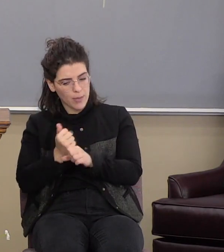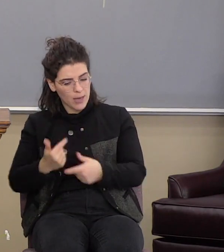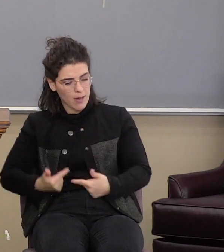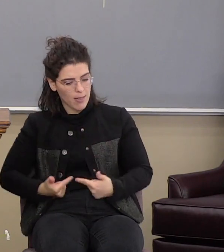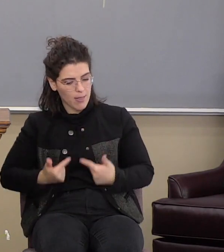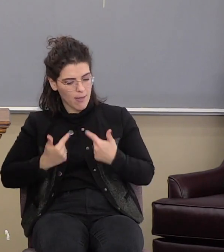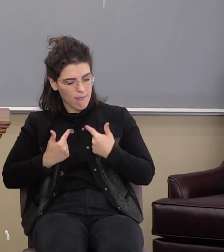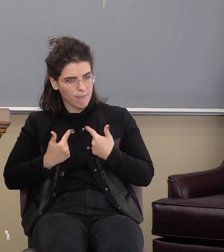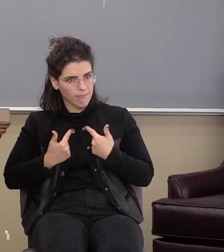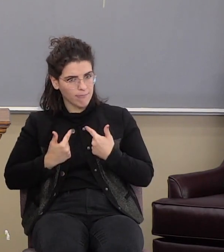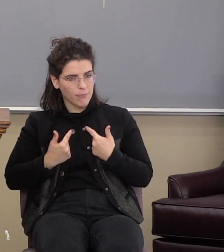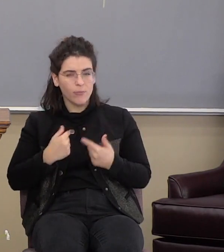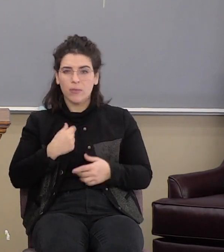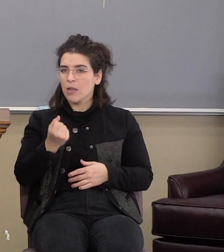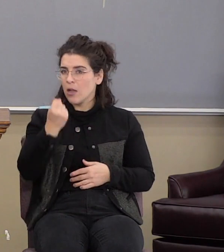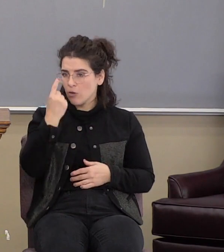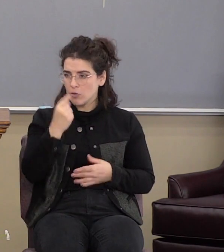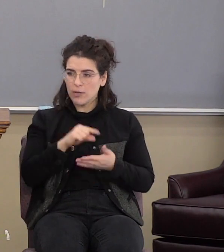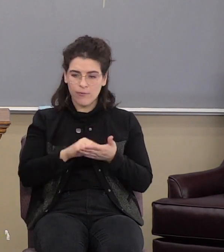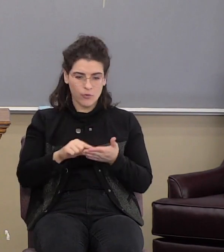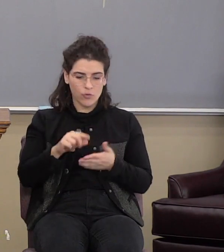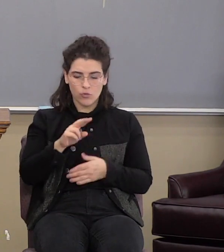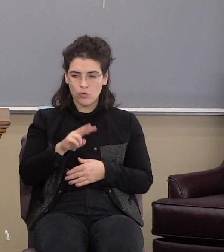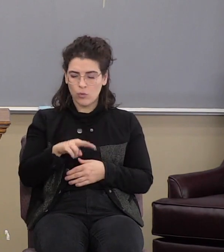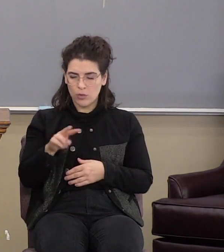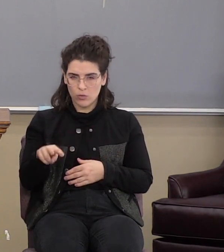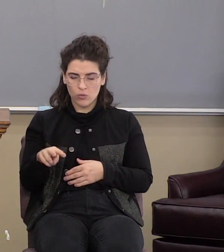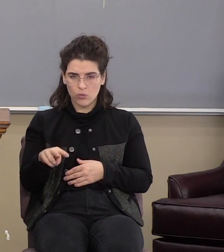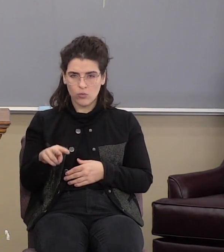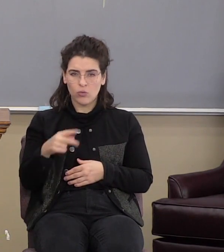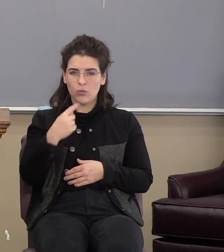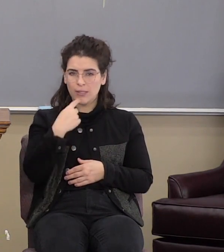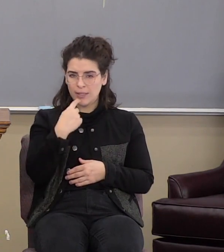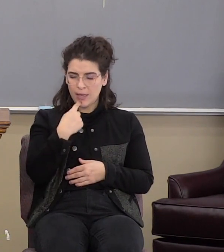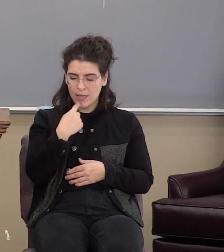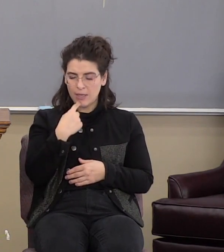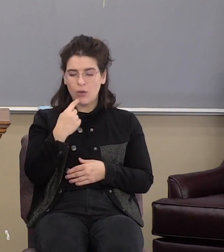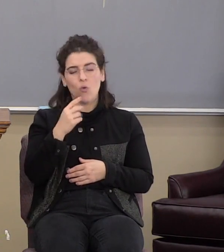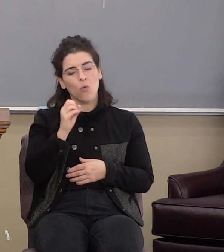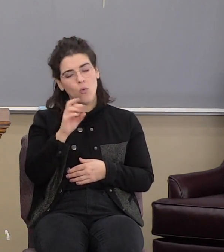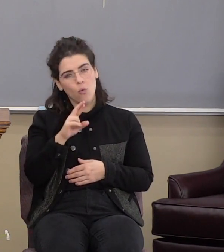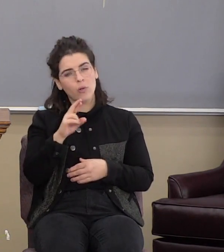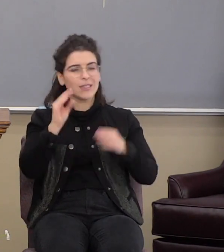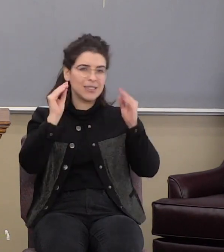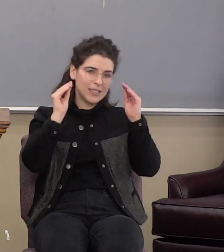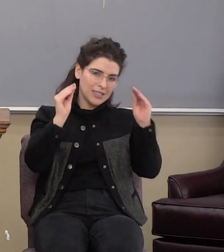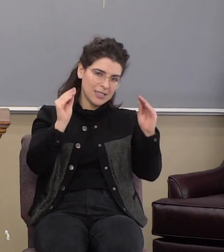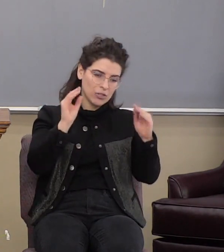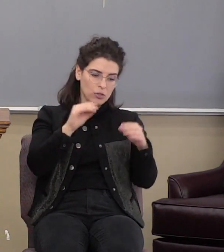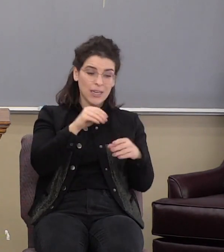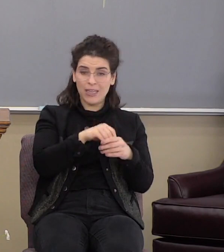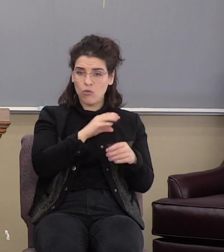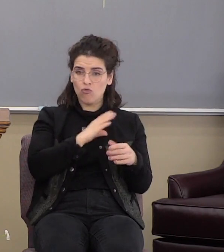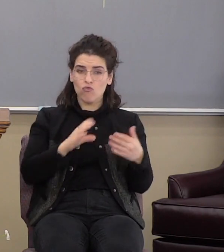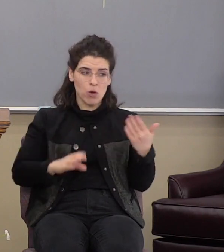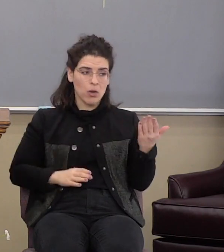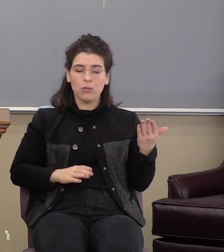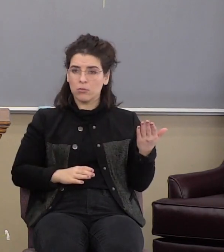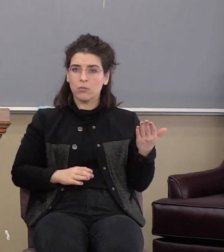alive. I understand verse 22 to say, to teach, in